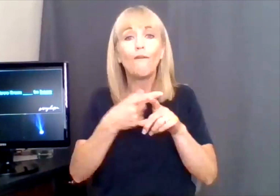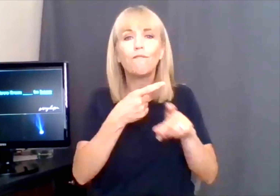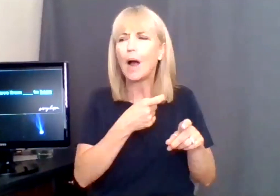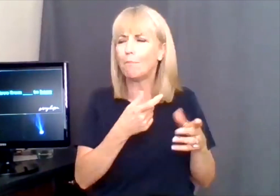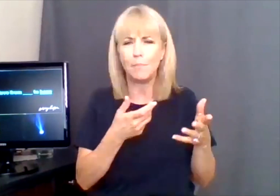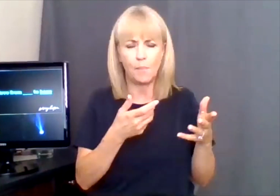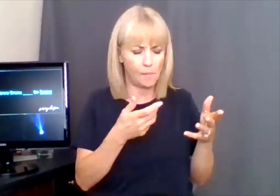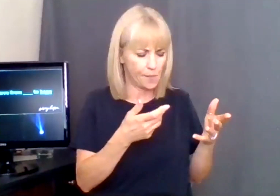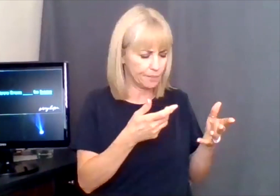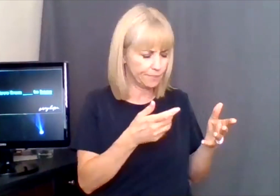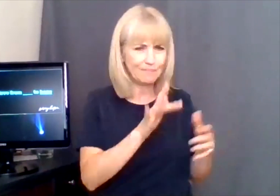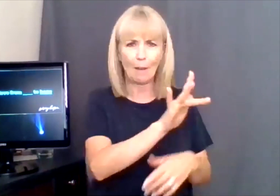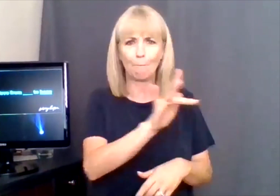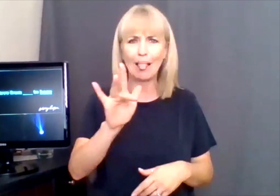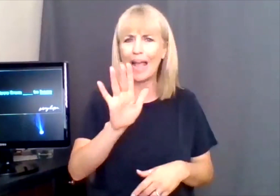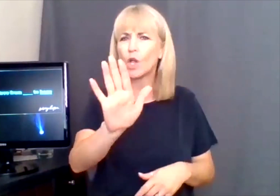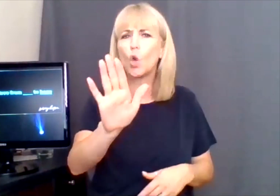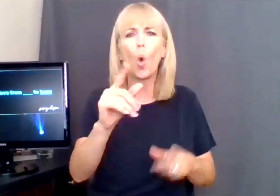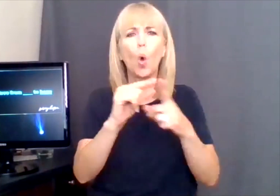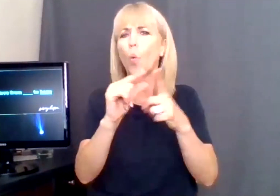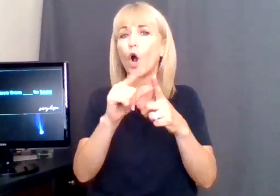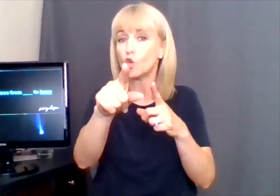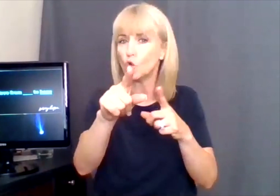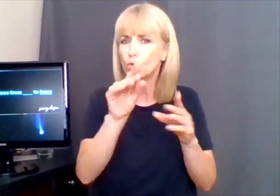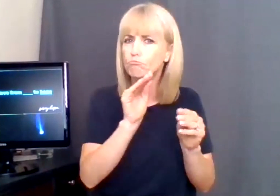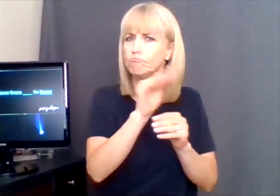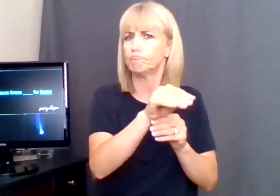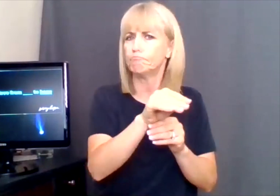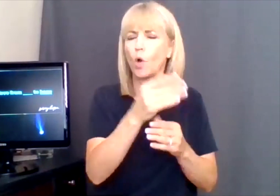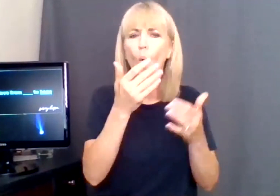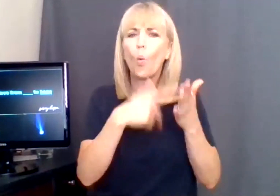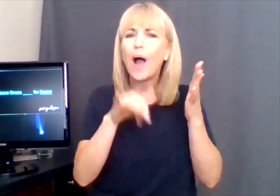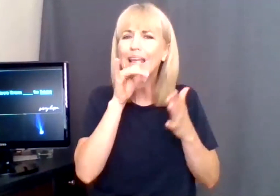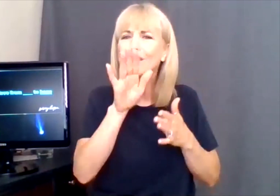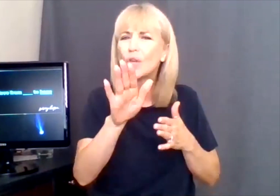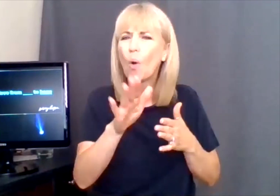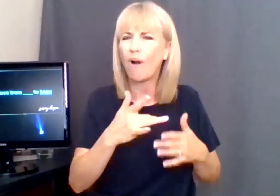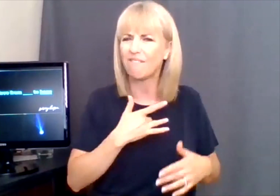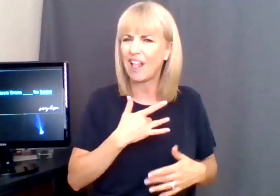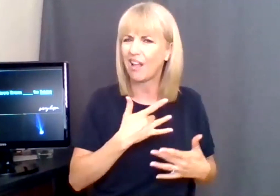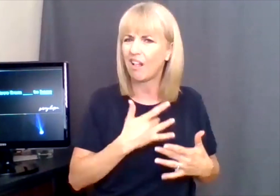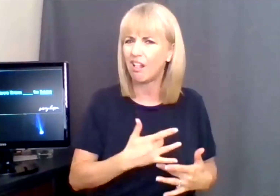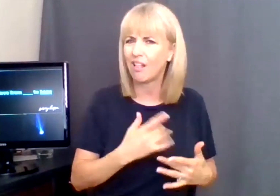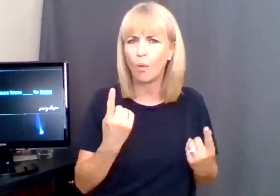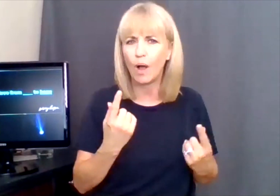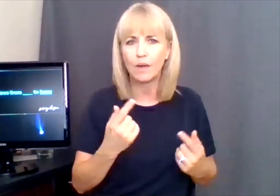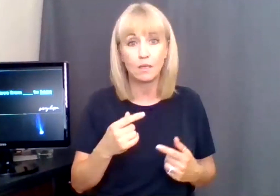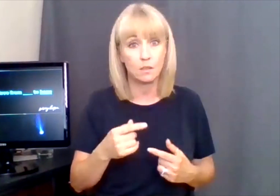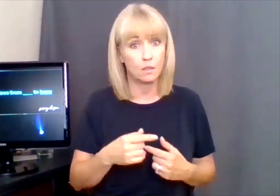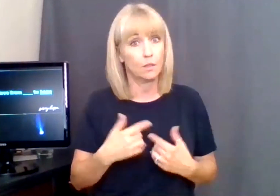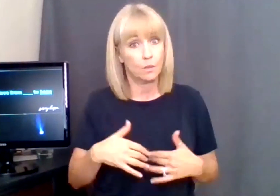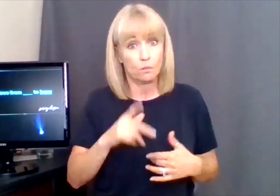don't know what your blank is. I'm not giving you that. And I say this past week has been so